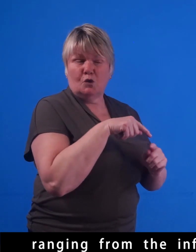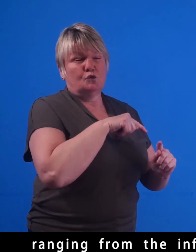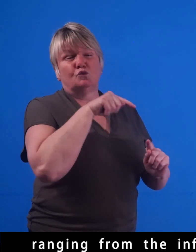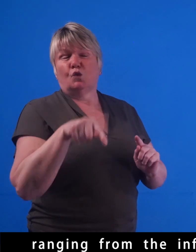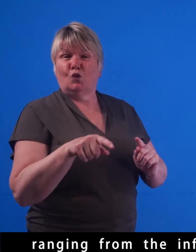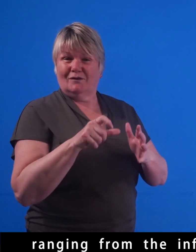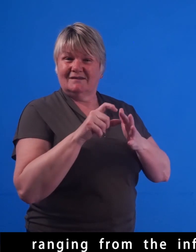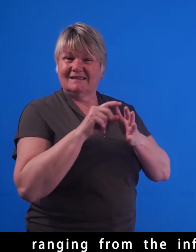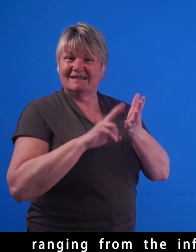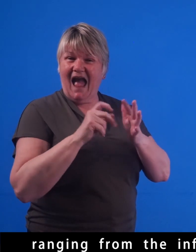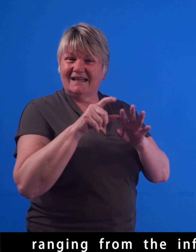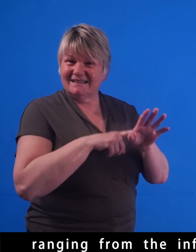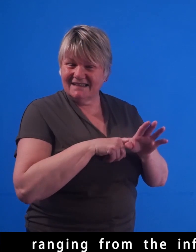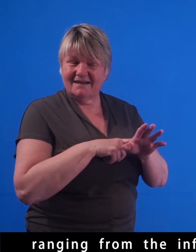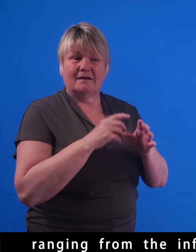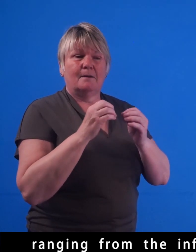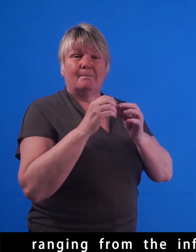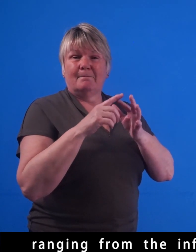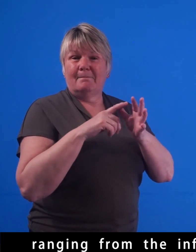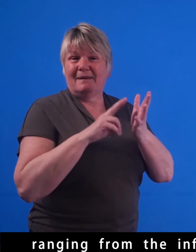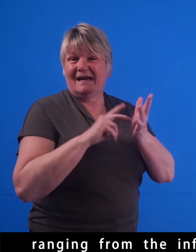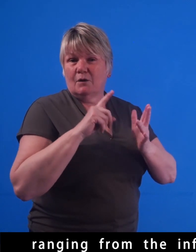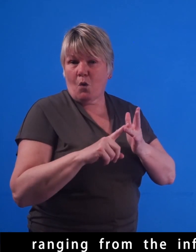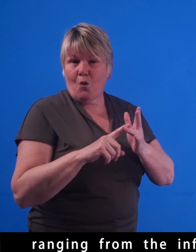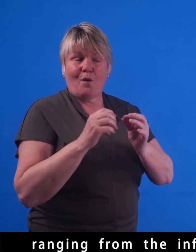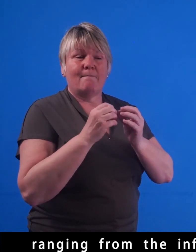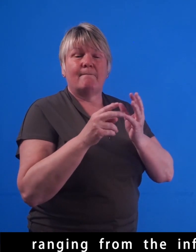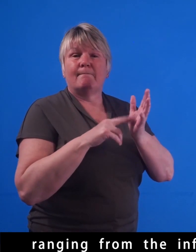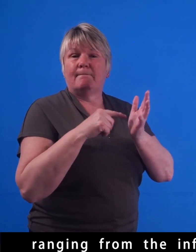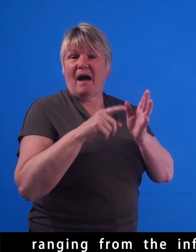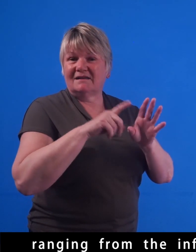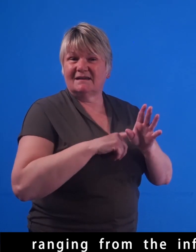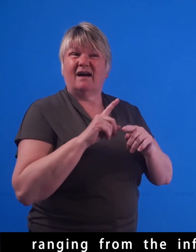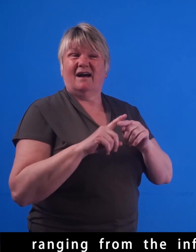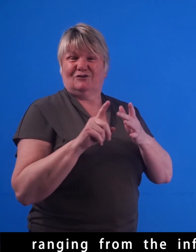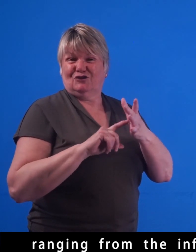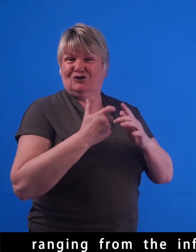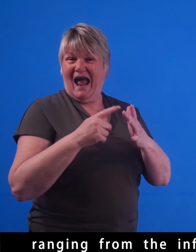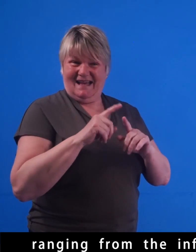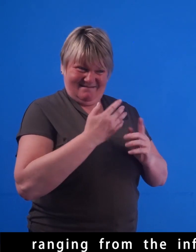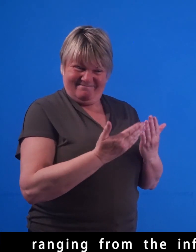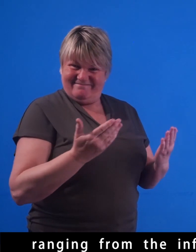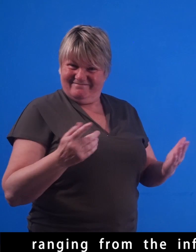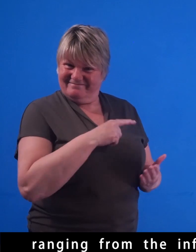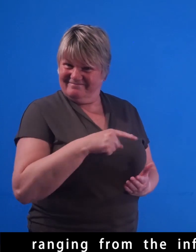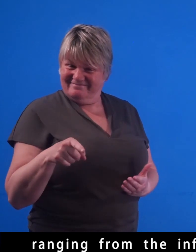newspaper to the Dandy, Beano, Bunty, and Jackie.